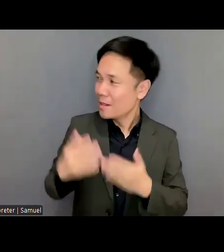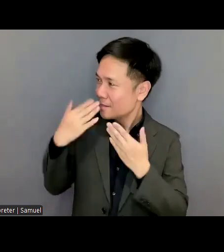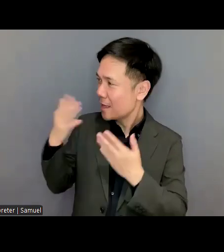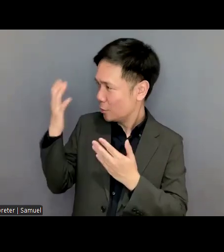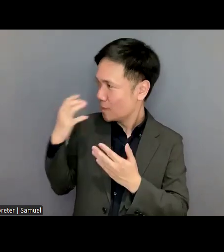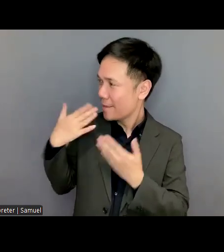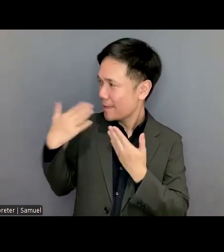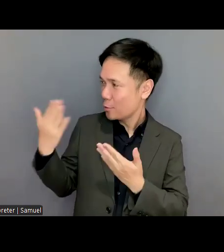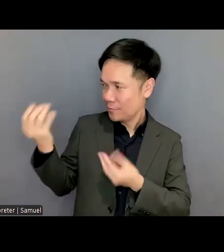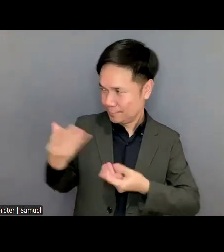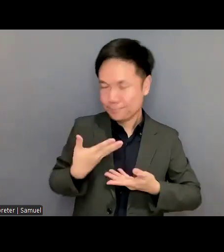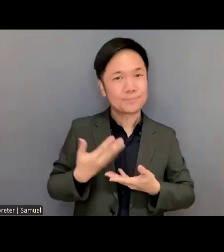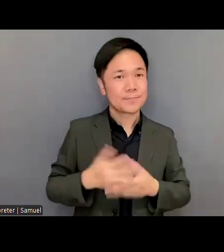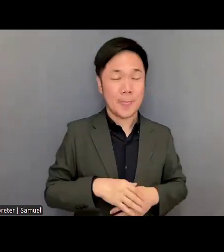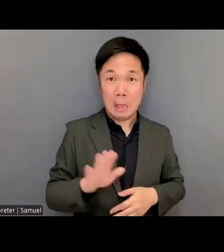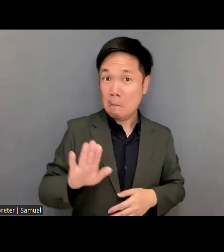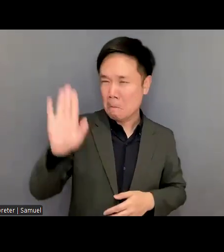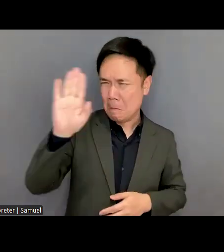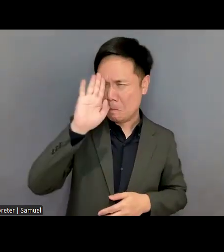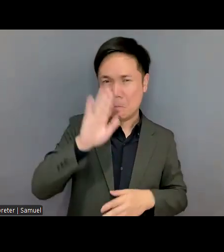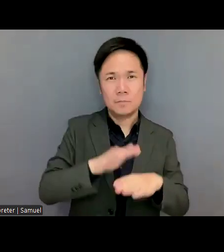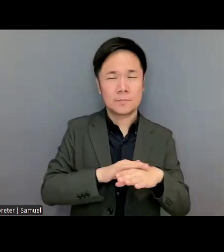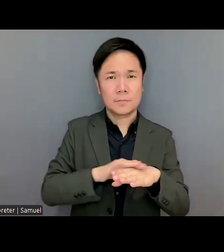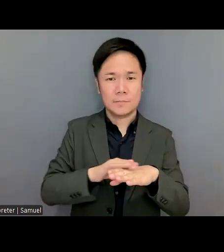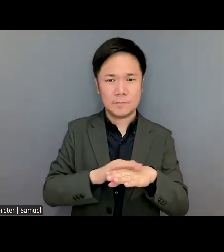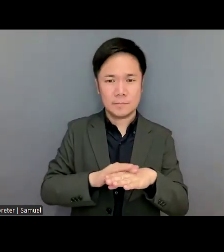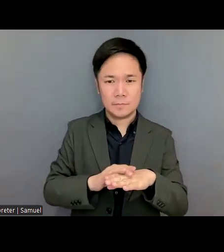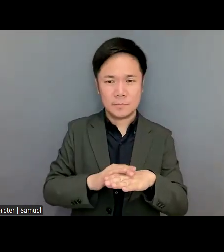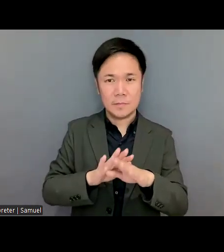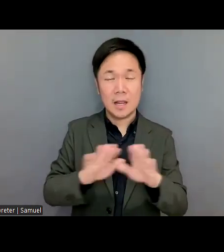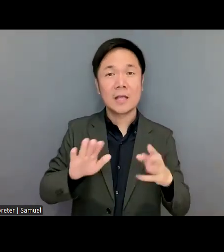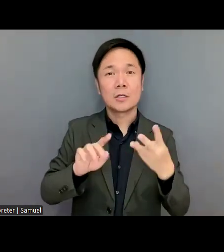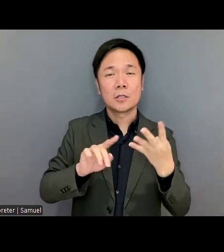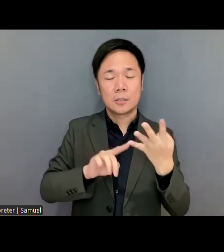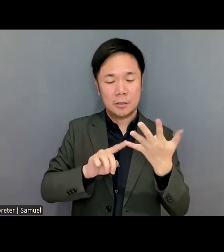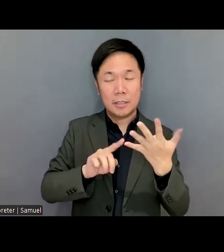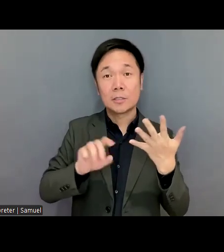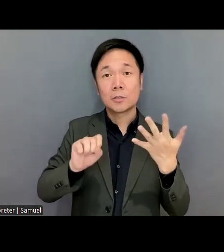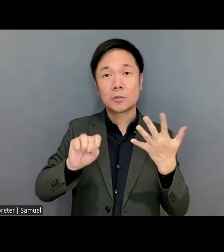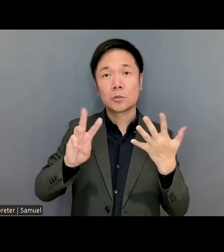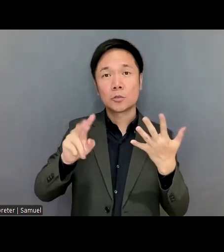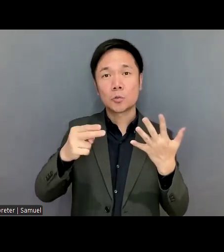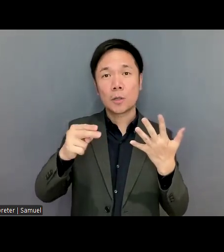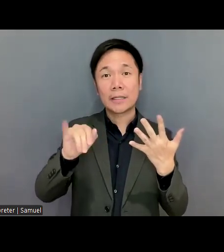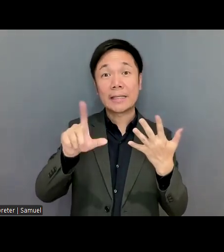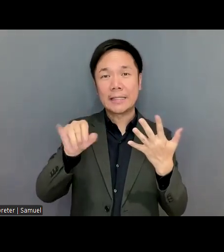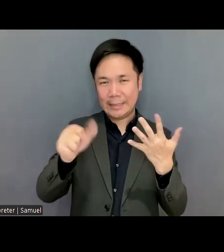me know. Hi, sorry everyone, just to inform you that we have a Swahili language right now, and we are